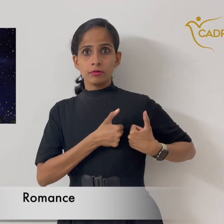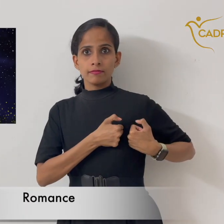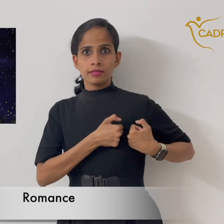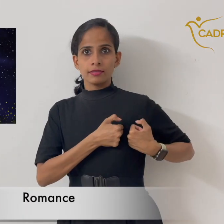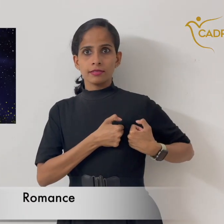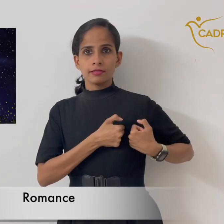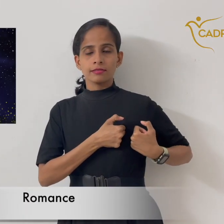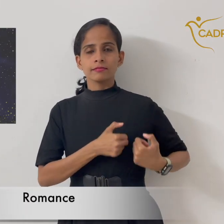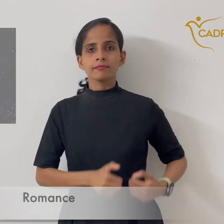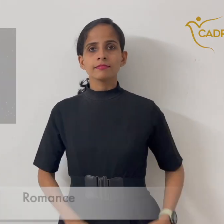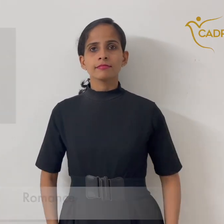Romance.